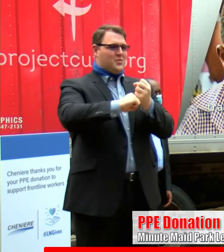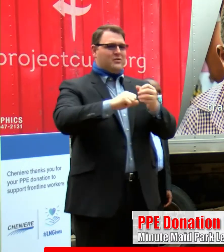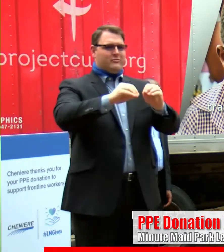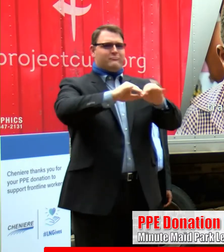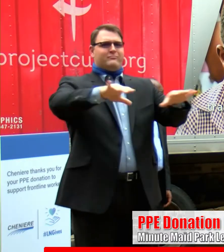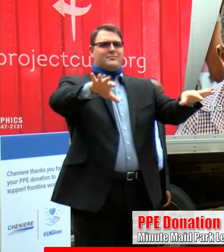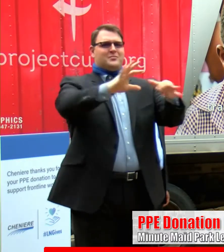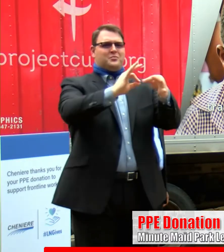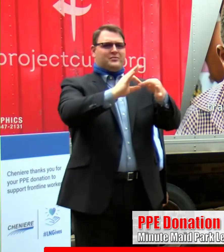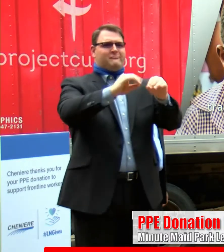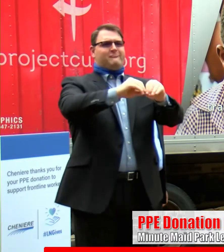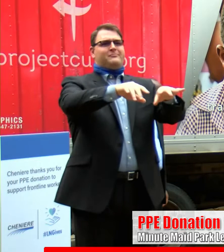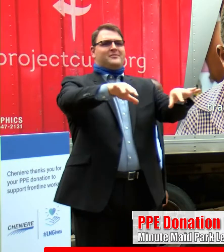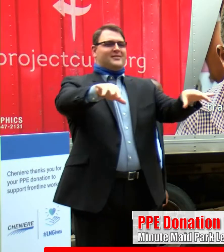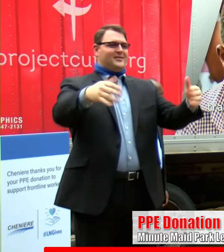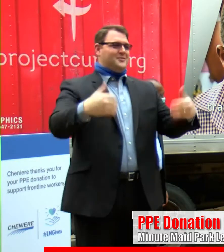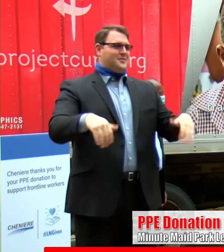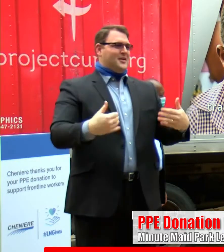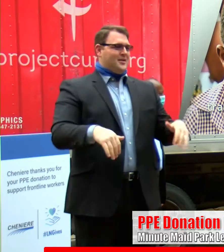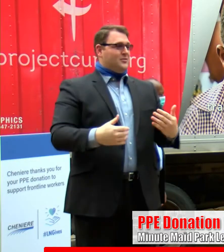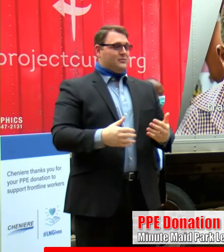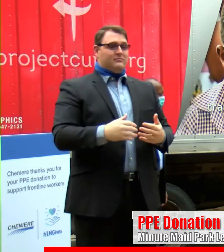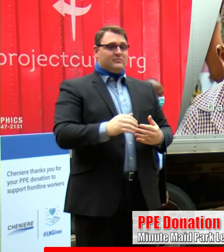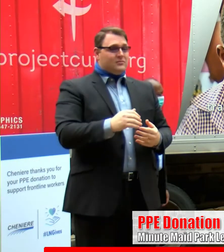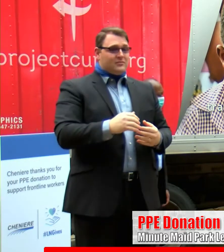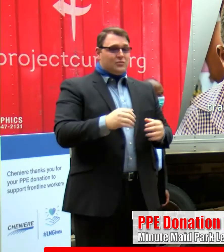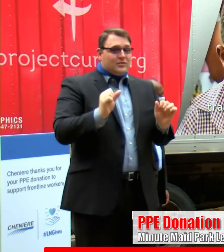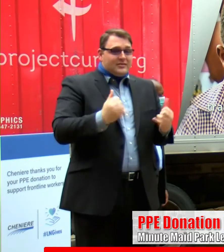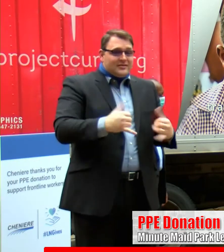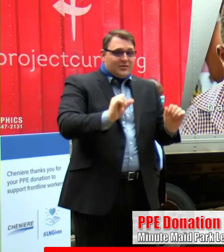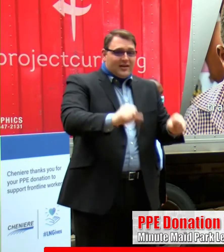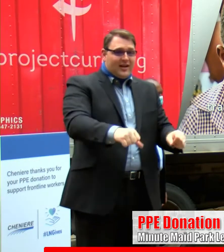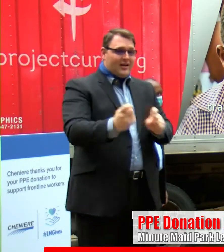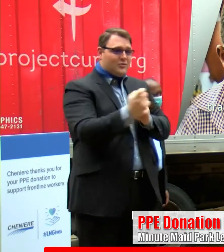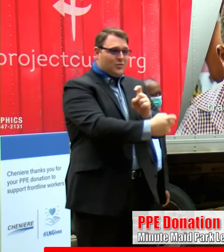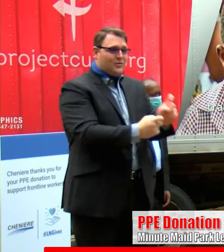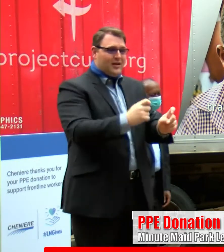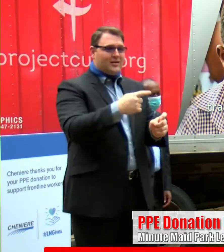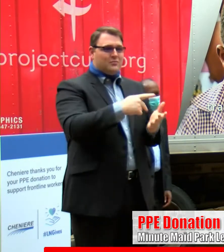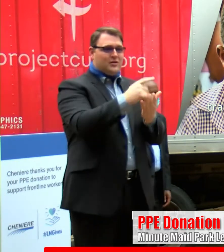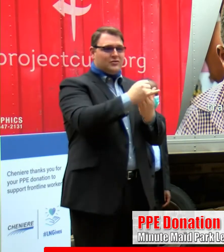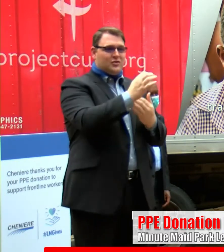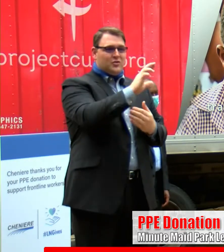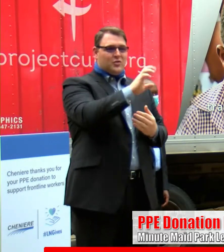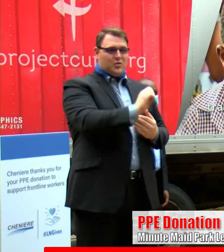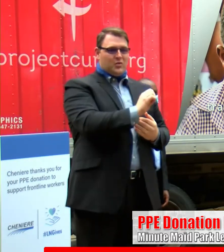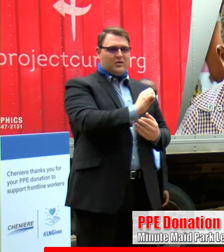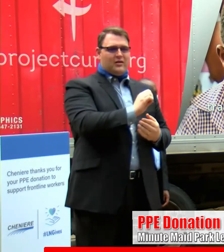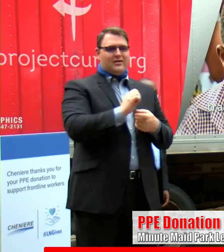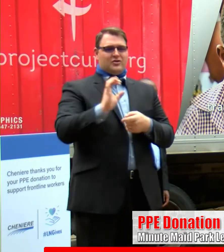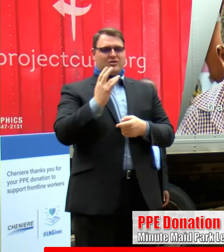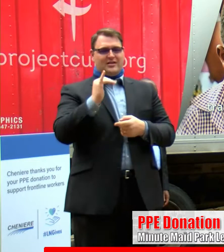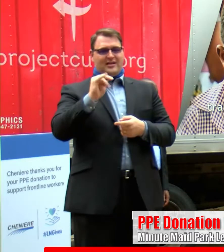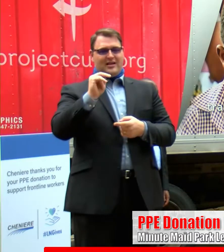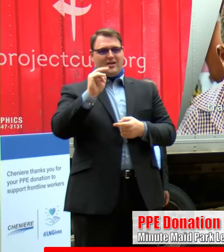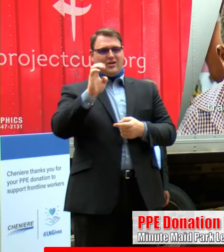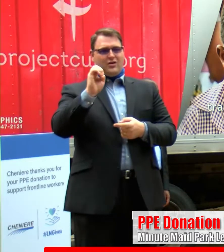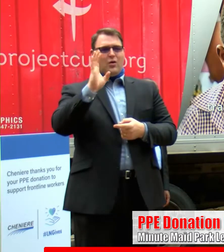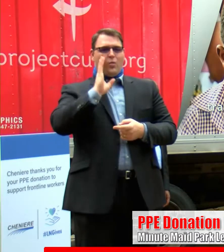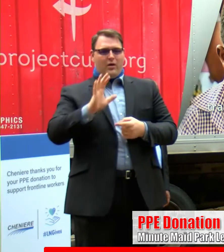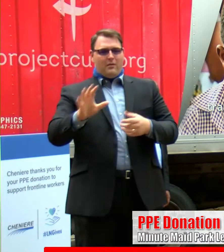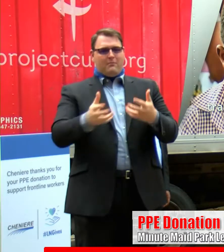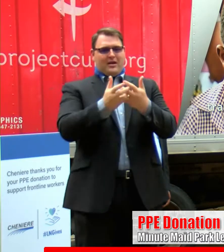too late, never too late to donate to Project C.U.R.E., and Chenier is going to match that up to $50,000. So again, Houston